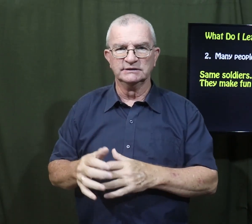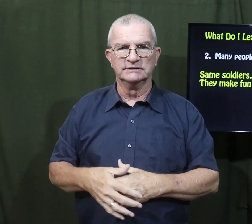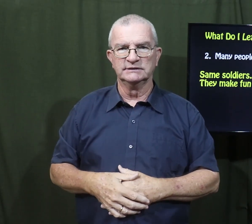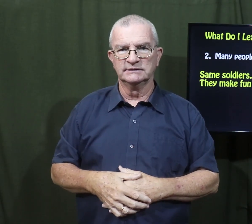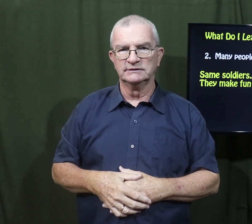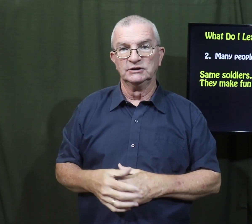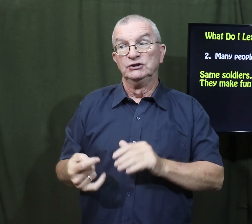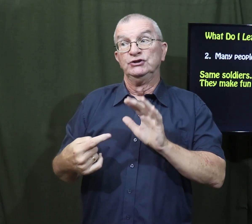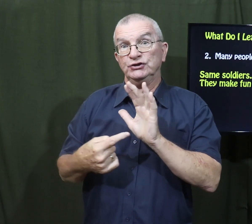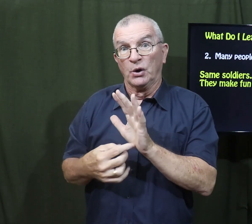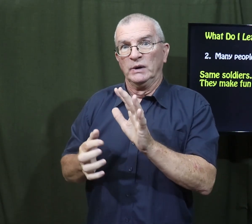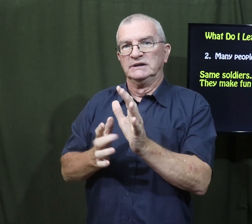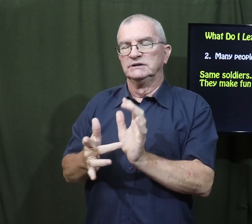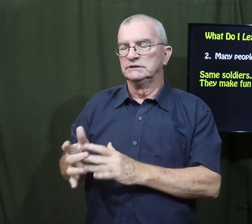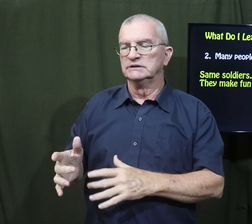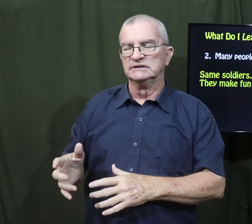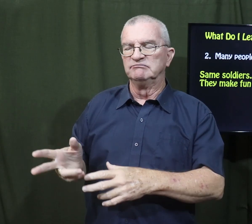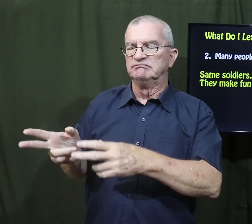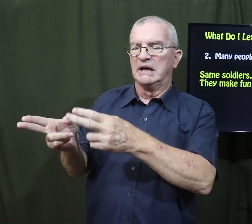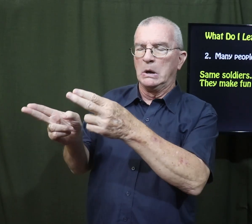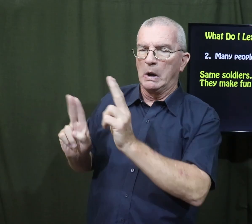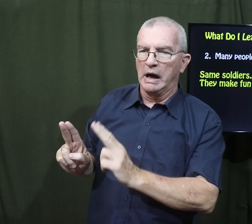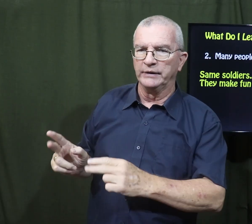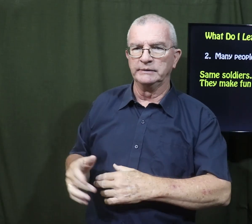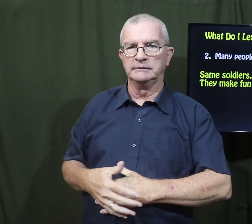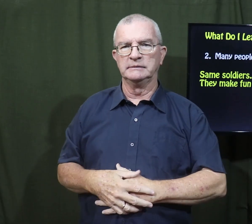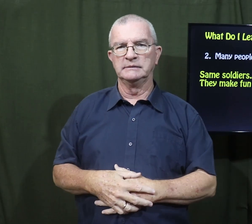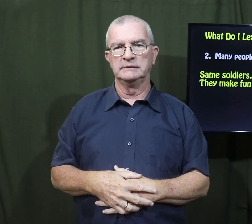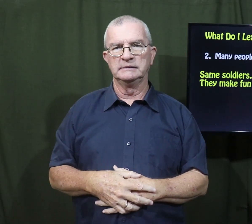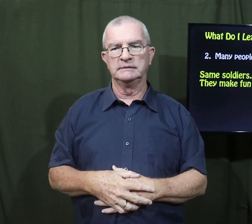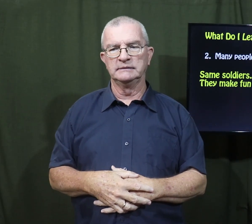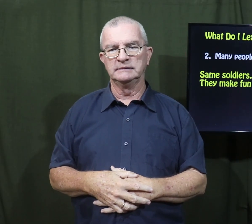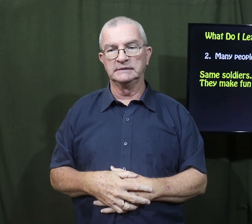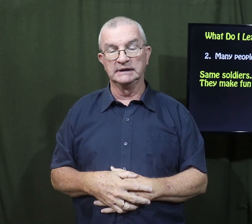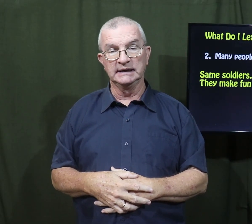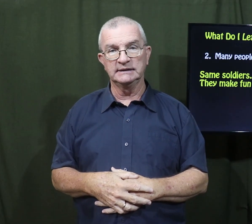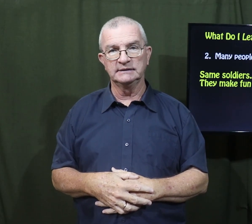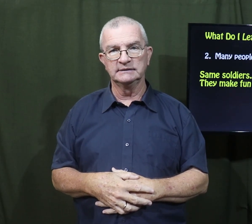Jesus, showing Jesus that they don't honor Him.